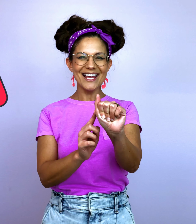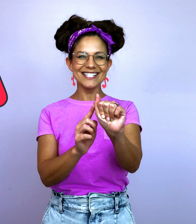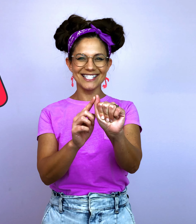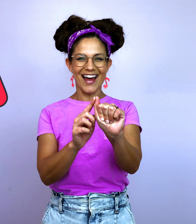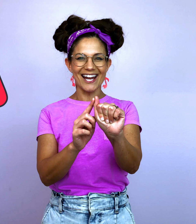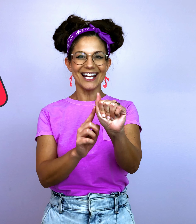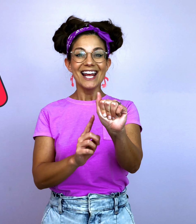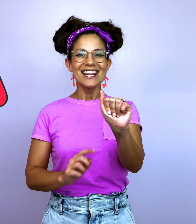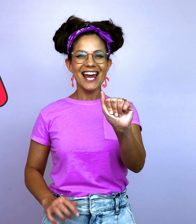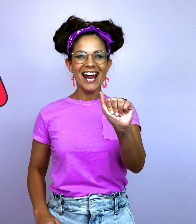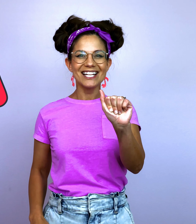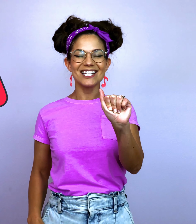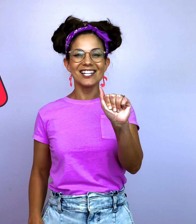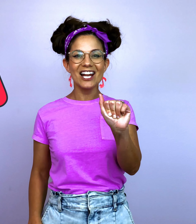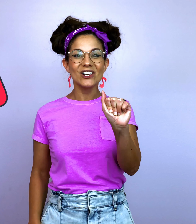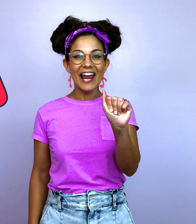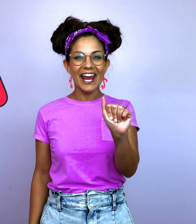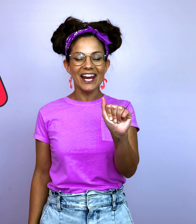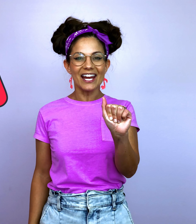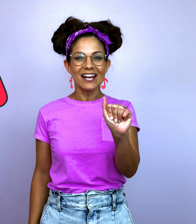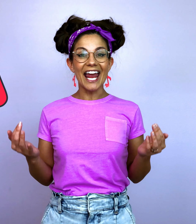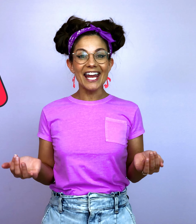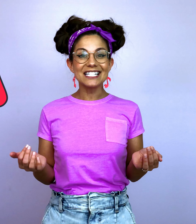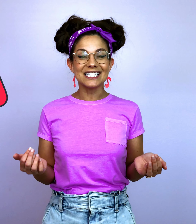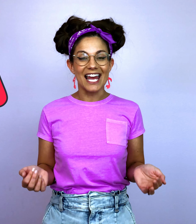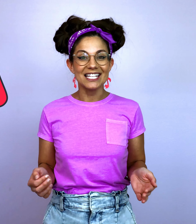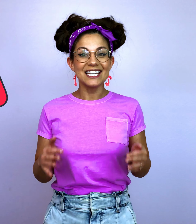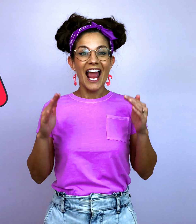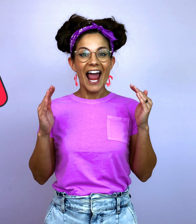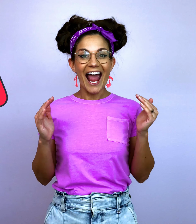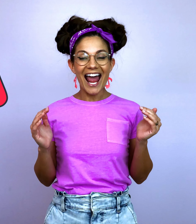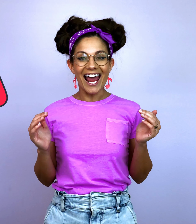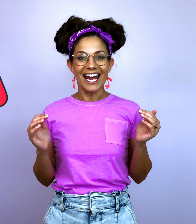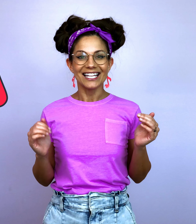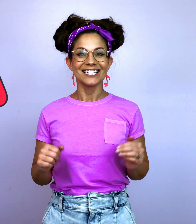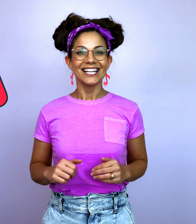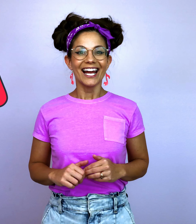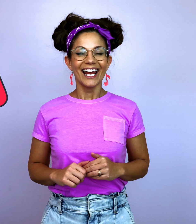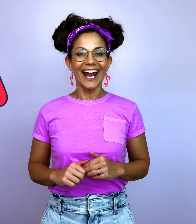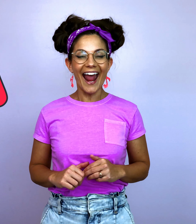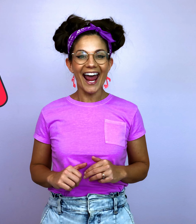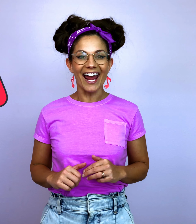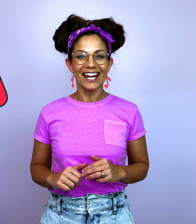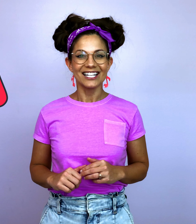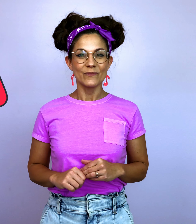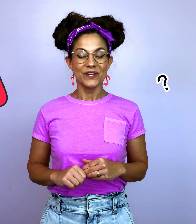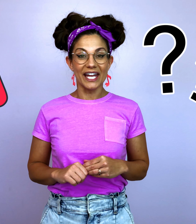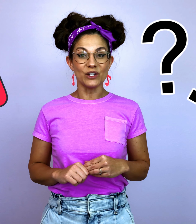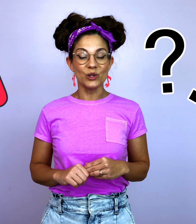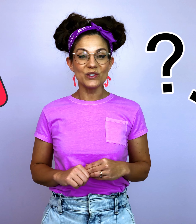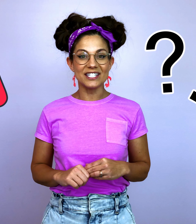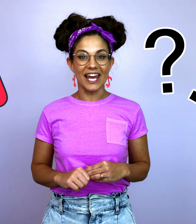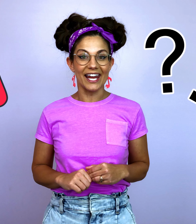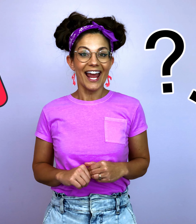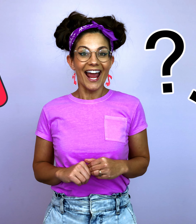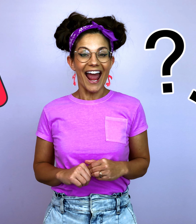the side. That is the letter A. A says A. A. Can you say A?